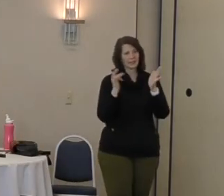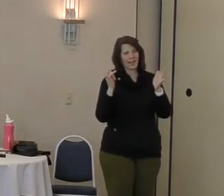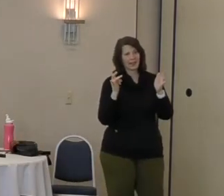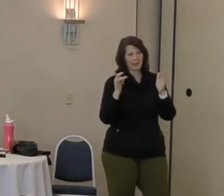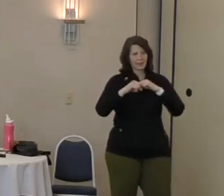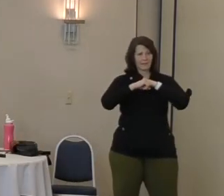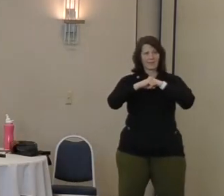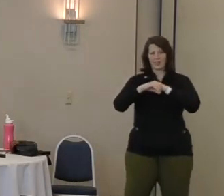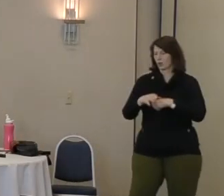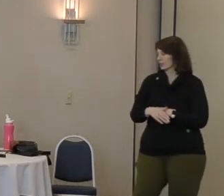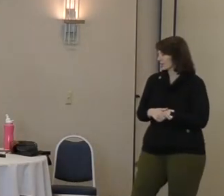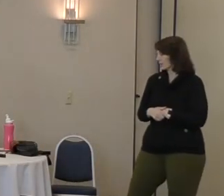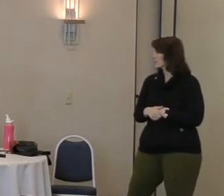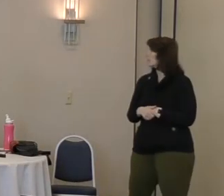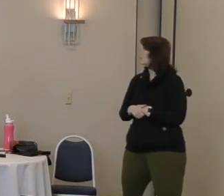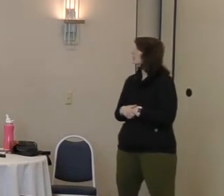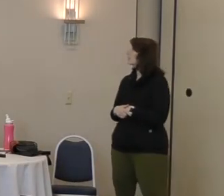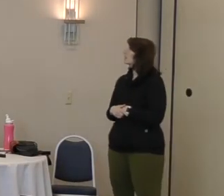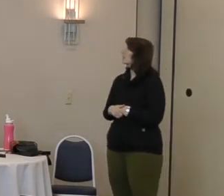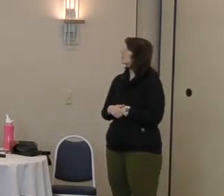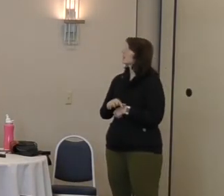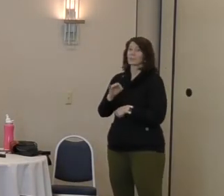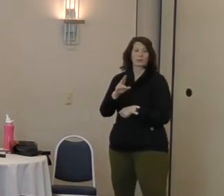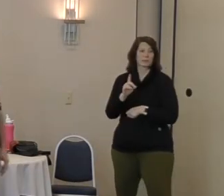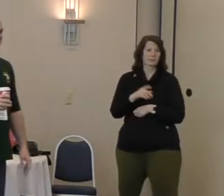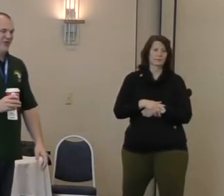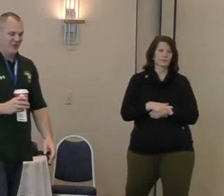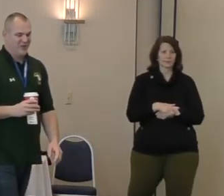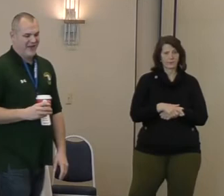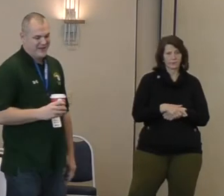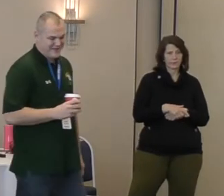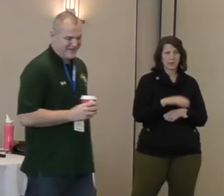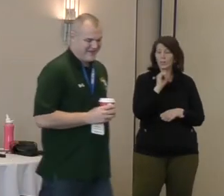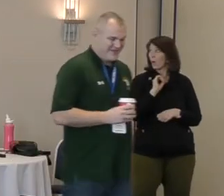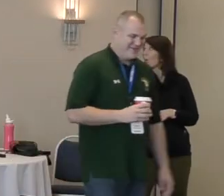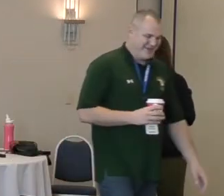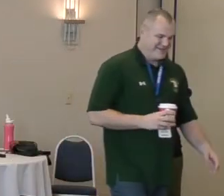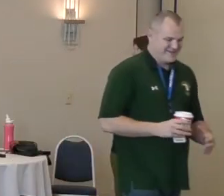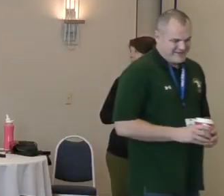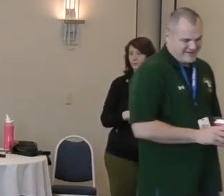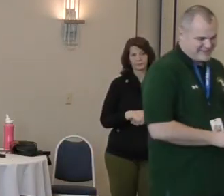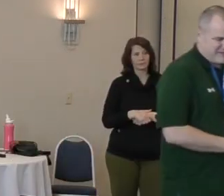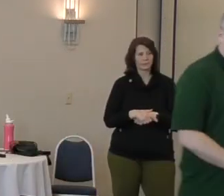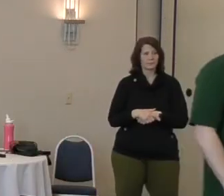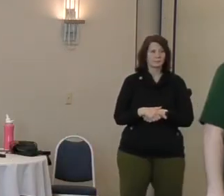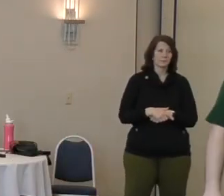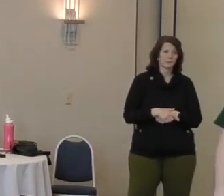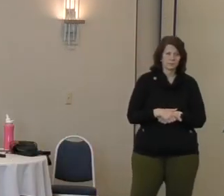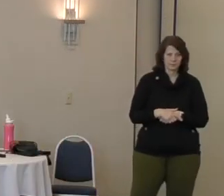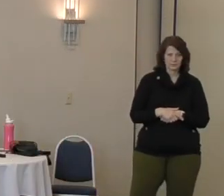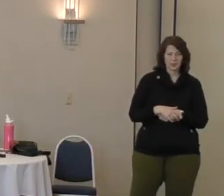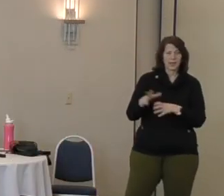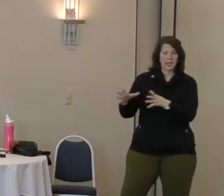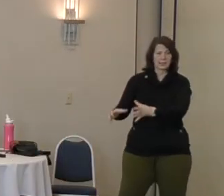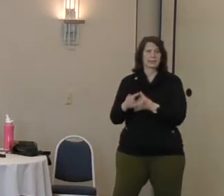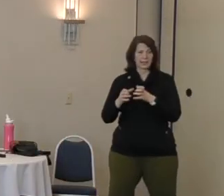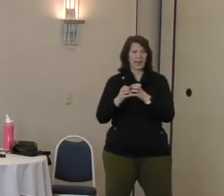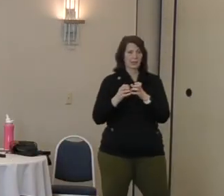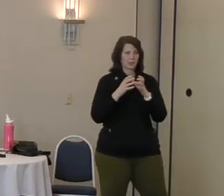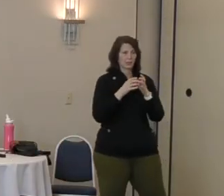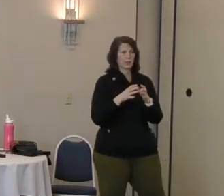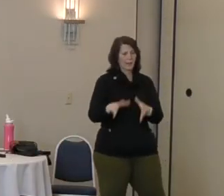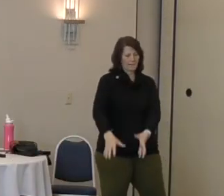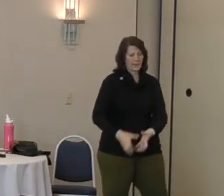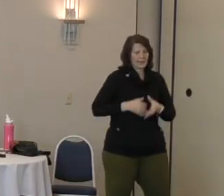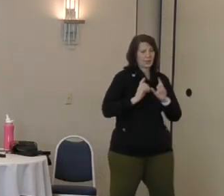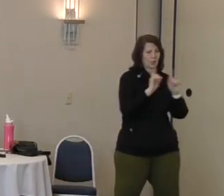of defenders. So when we talk about forward playing the loose, right, old way, right? Smash and grab, right? A lot of pick and